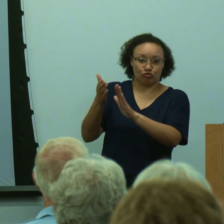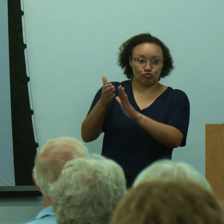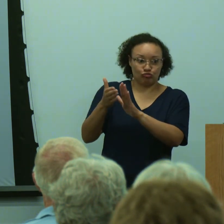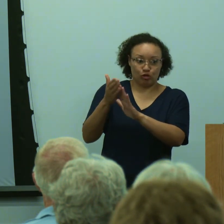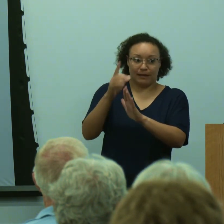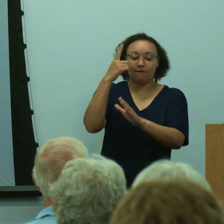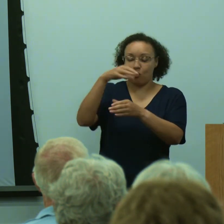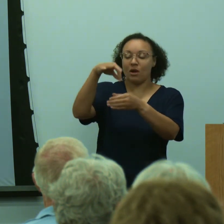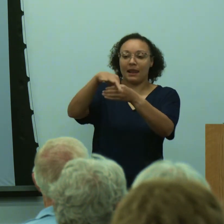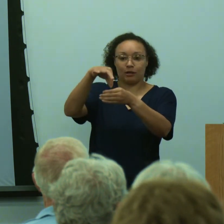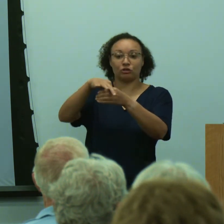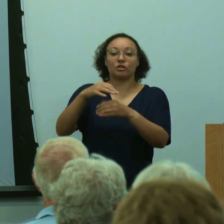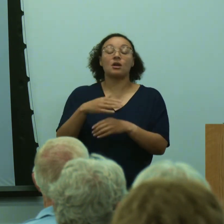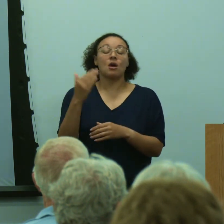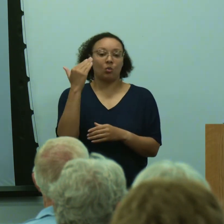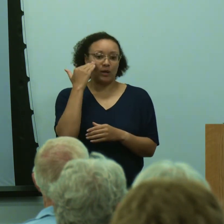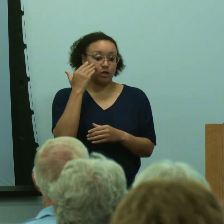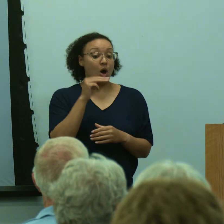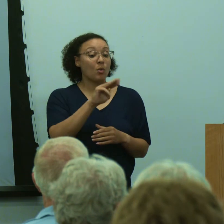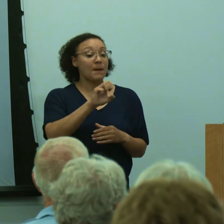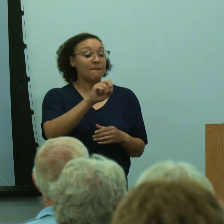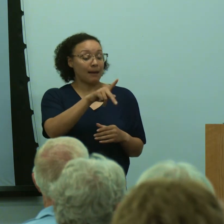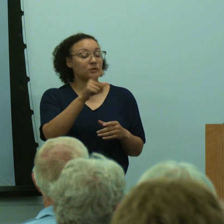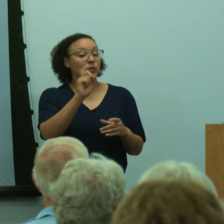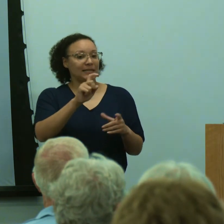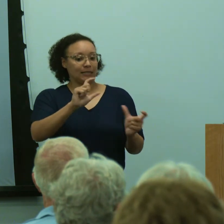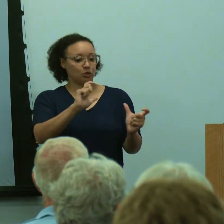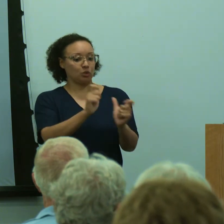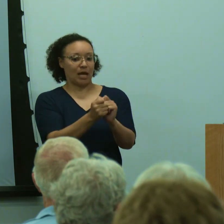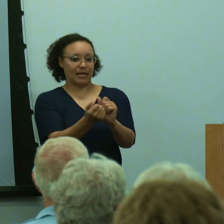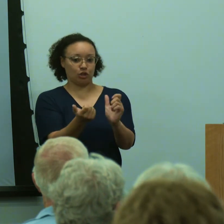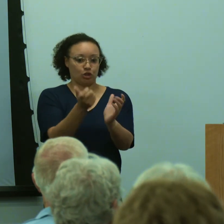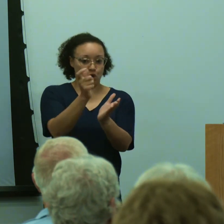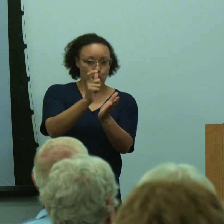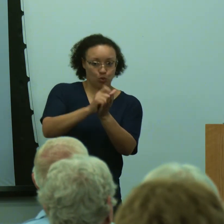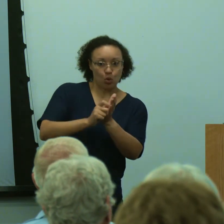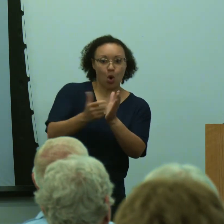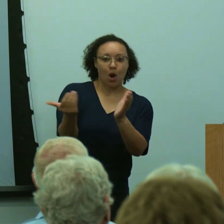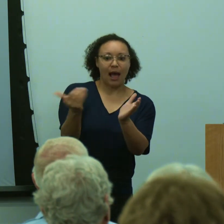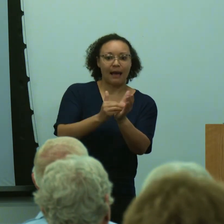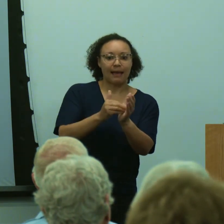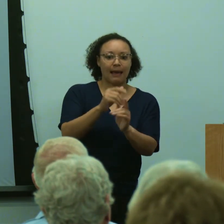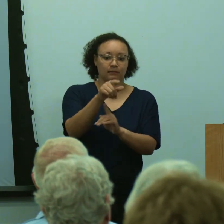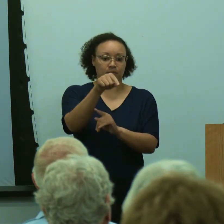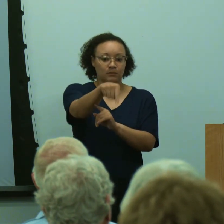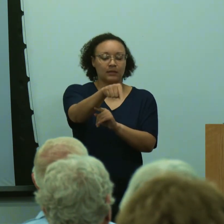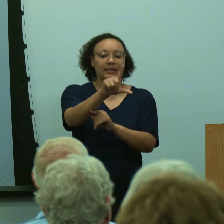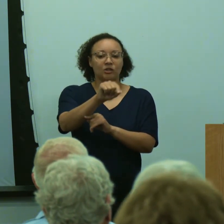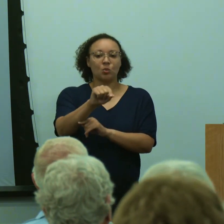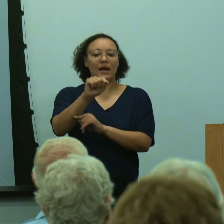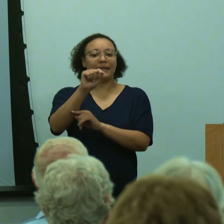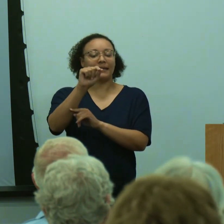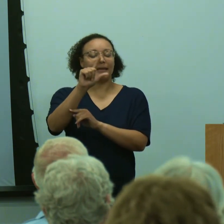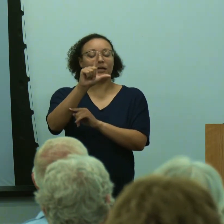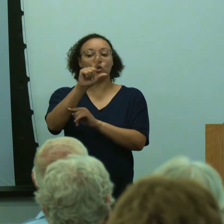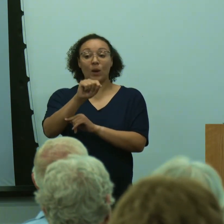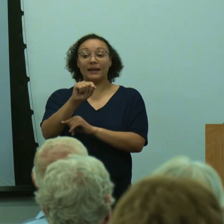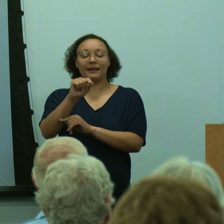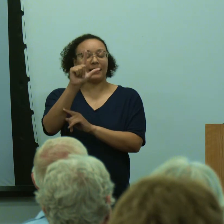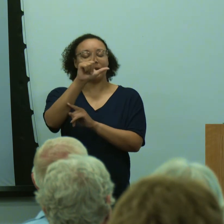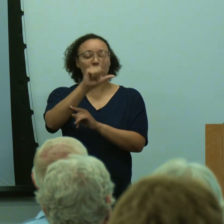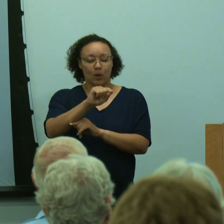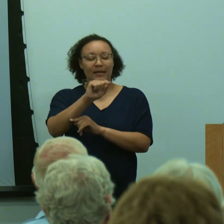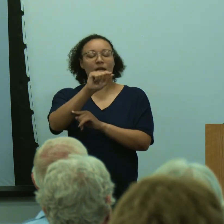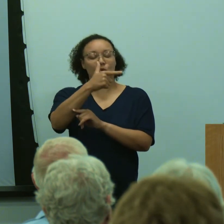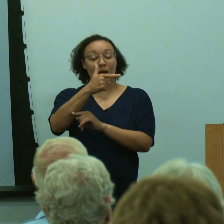maps have to be redrawn for 2024. So when we think about that redrawing of those maps, the thing that I